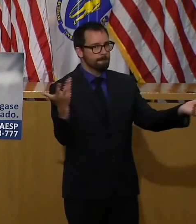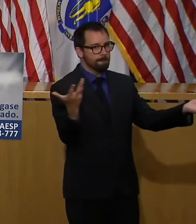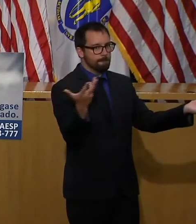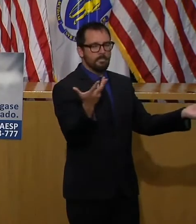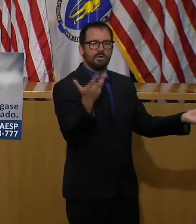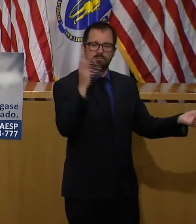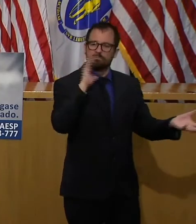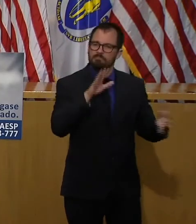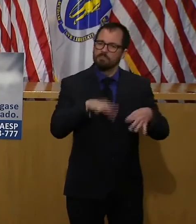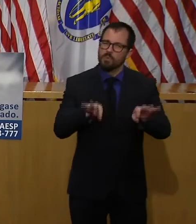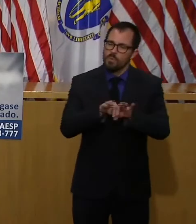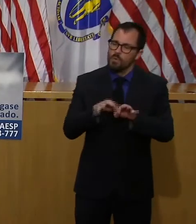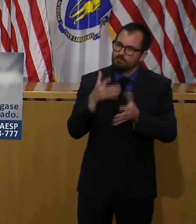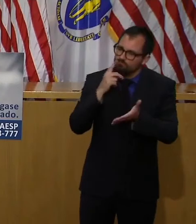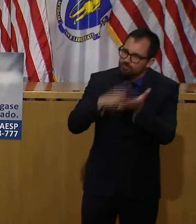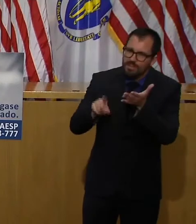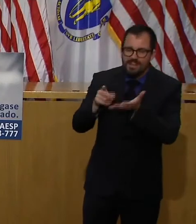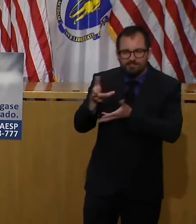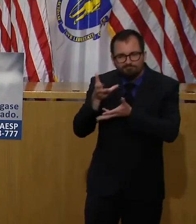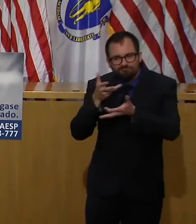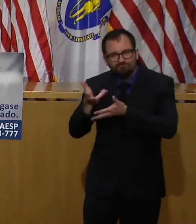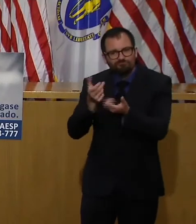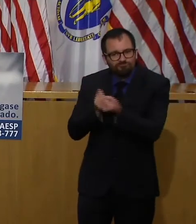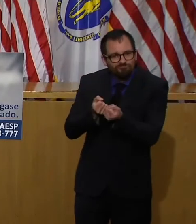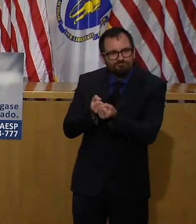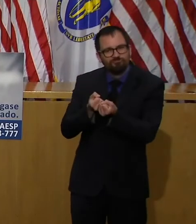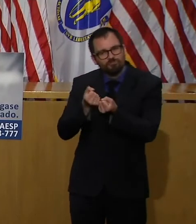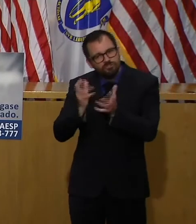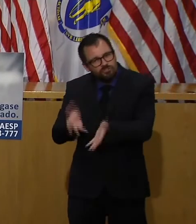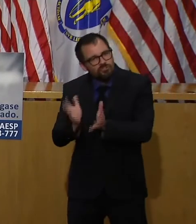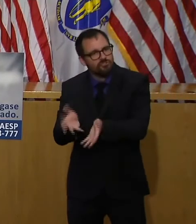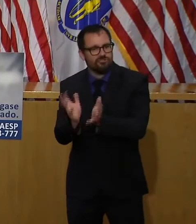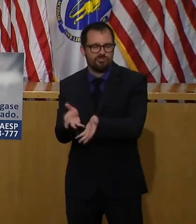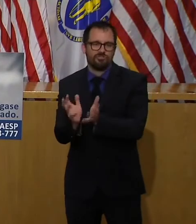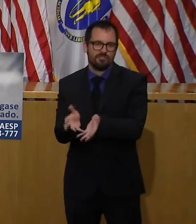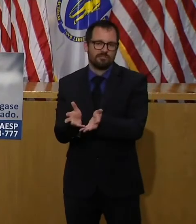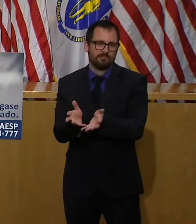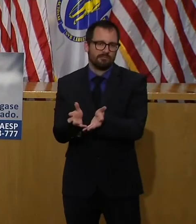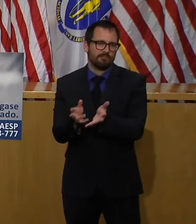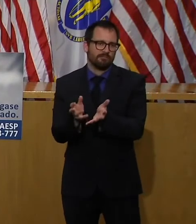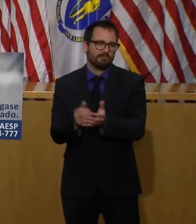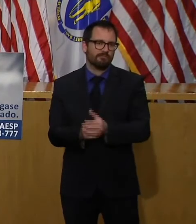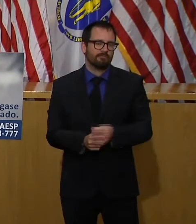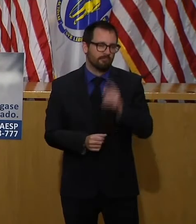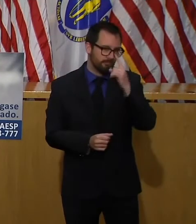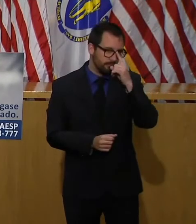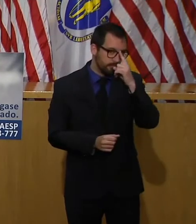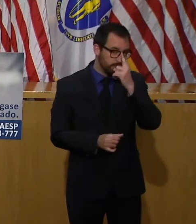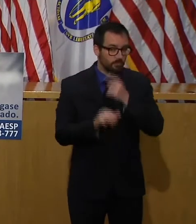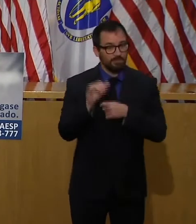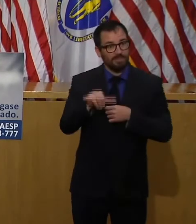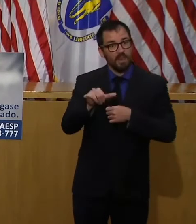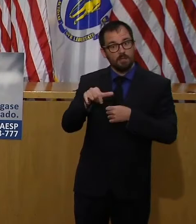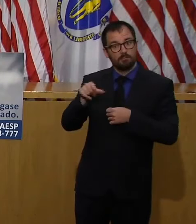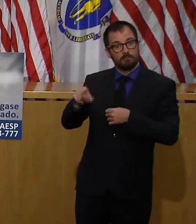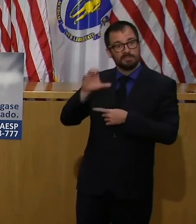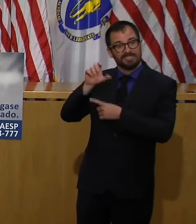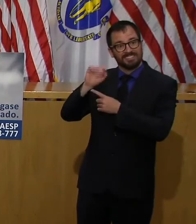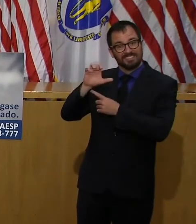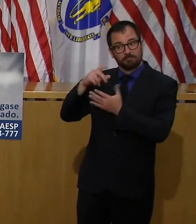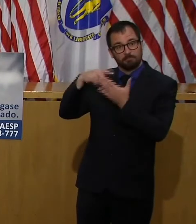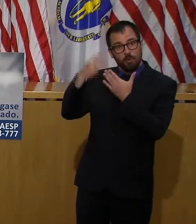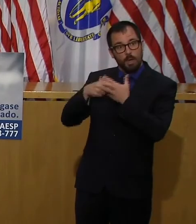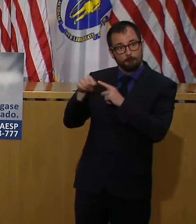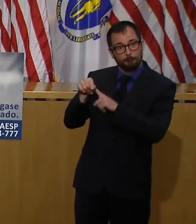works best if all of us are on board and participate. As part of the collaborative, we have launched a communications